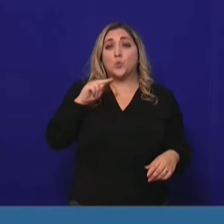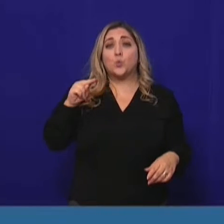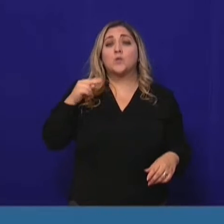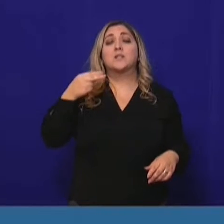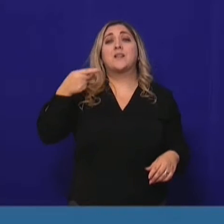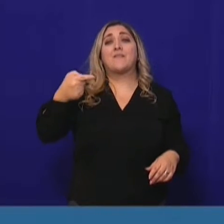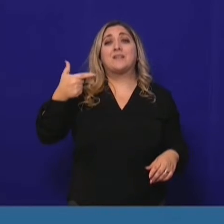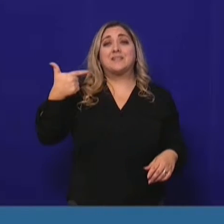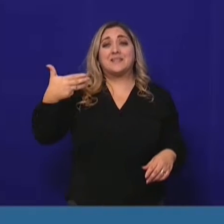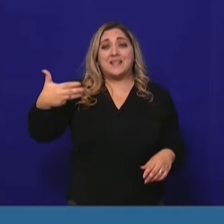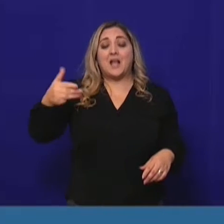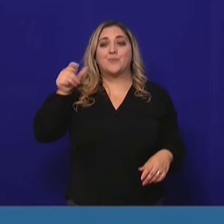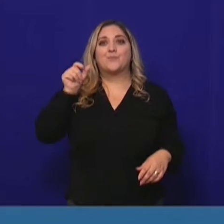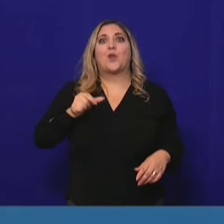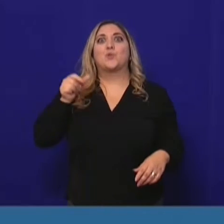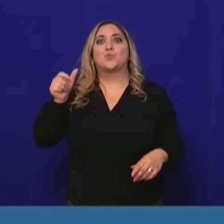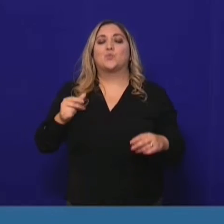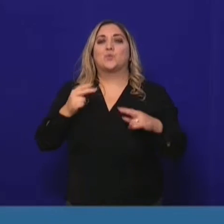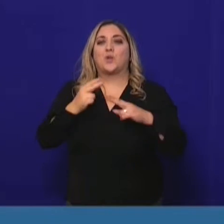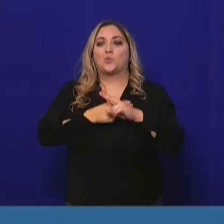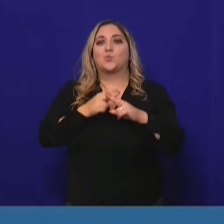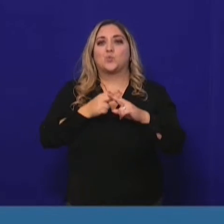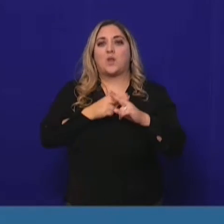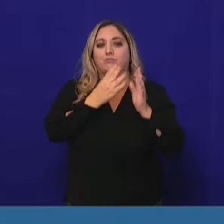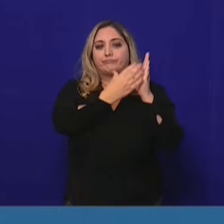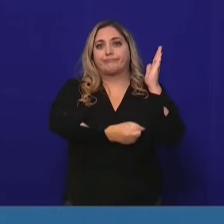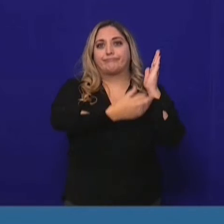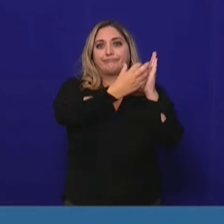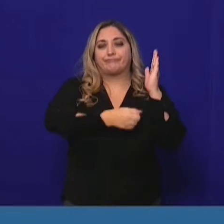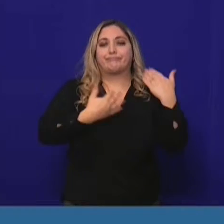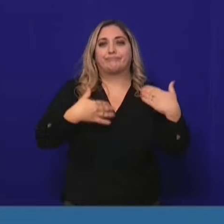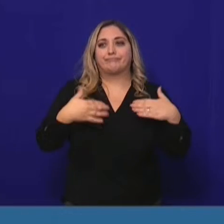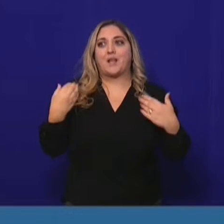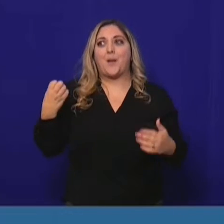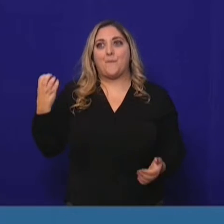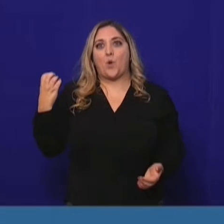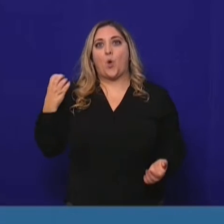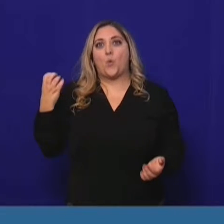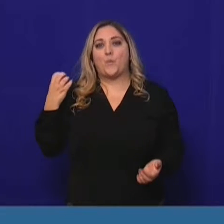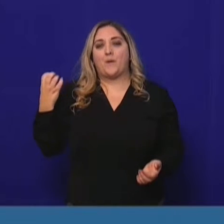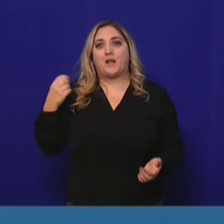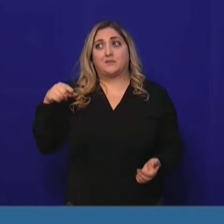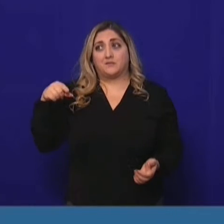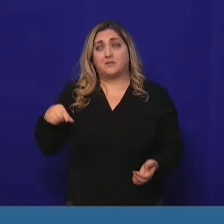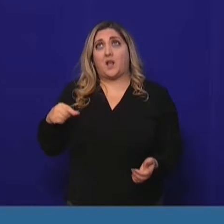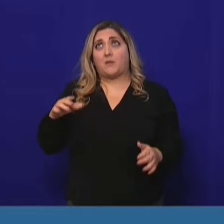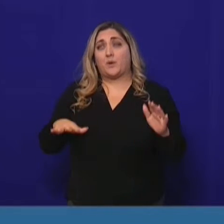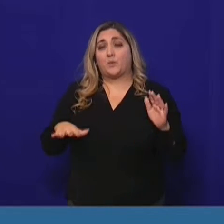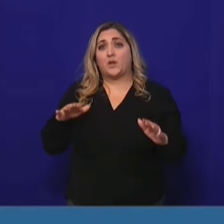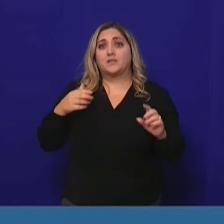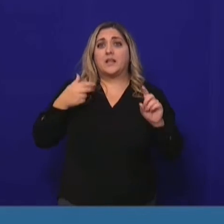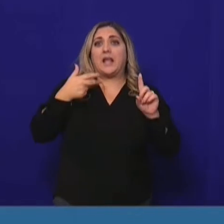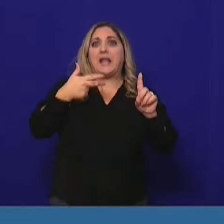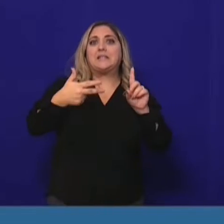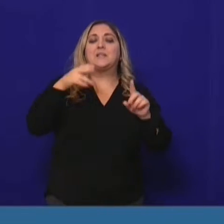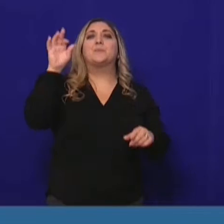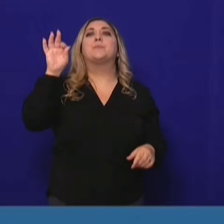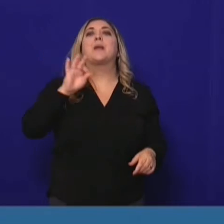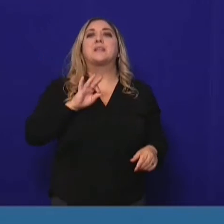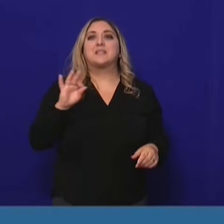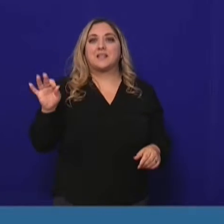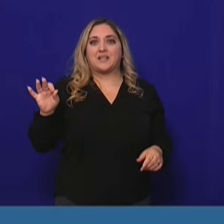87,079 persons li downloadjaw l-app fuq il-mobile tagħhom li dan huwa ekwivalenti għal